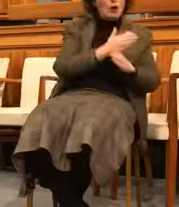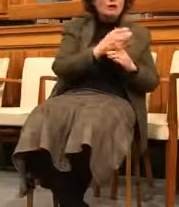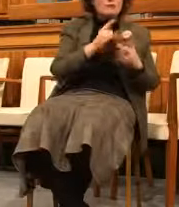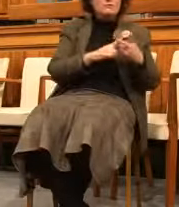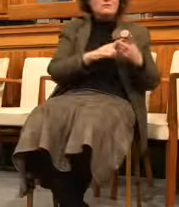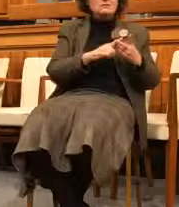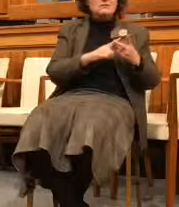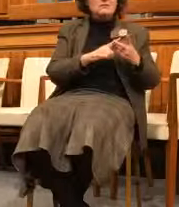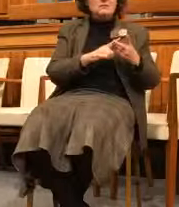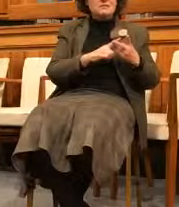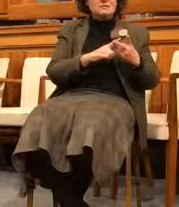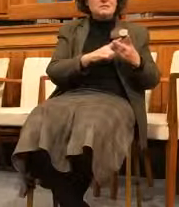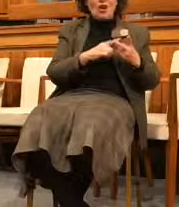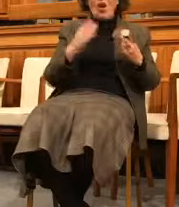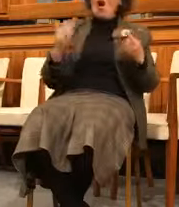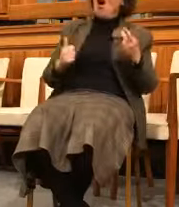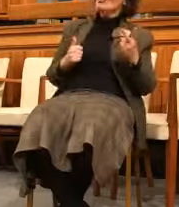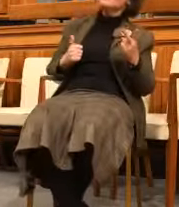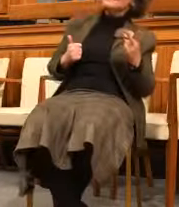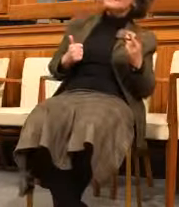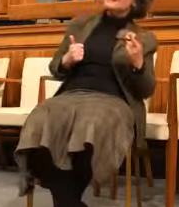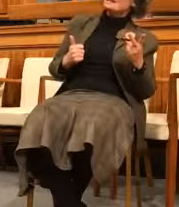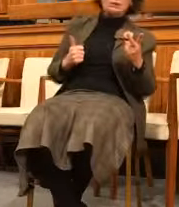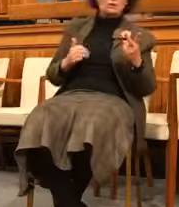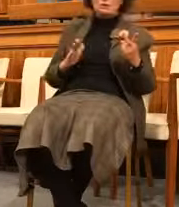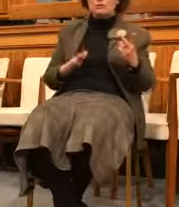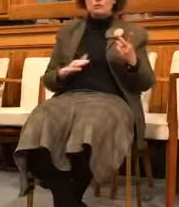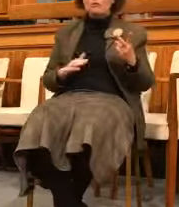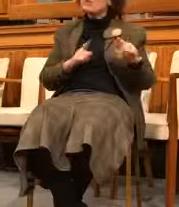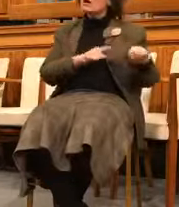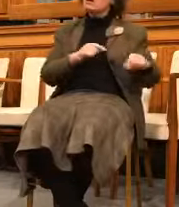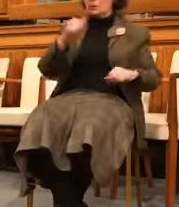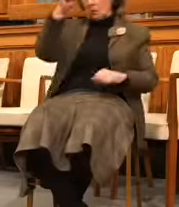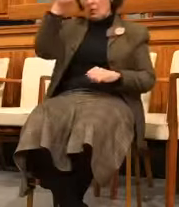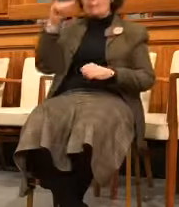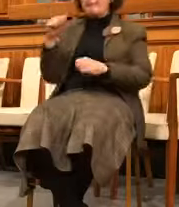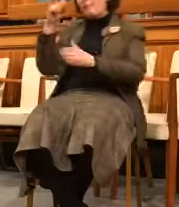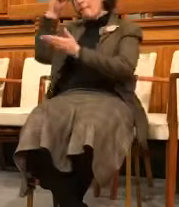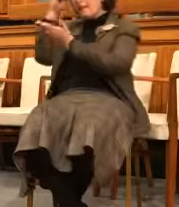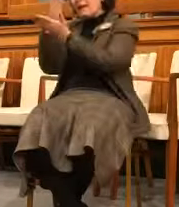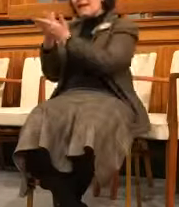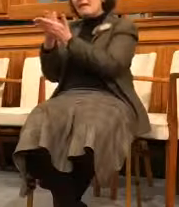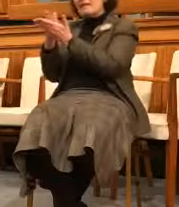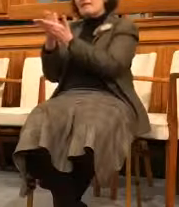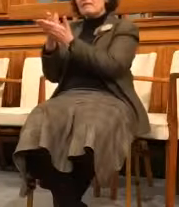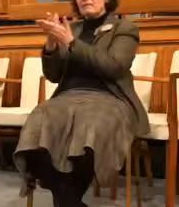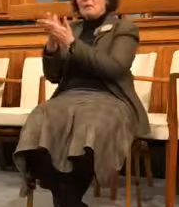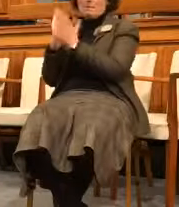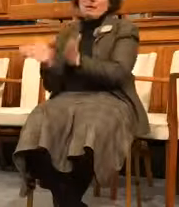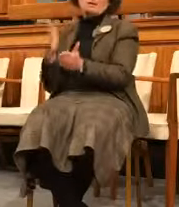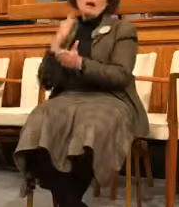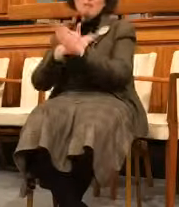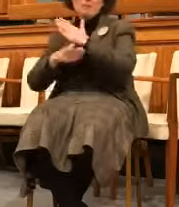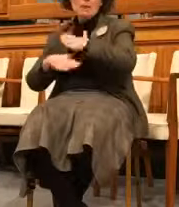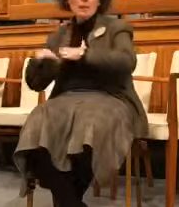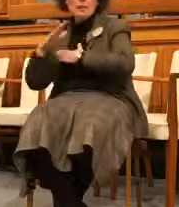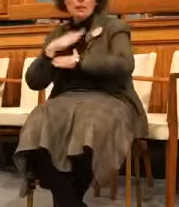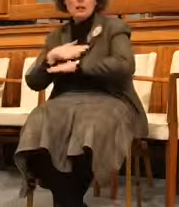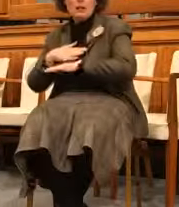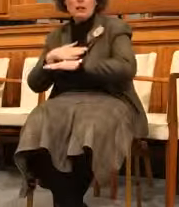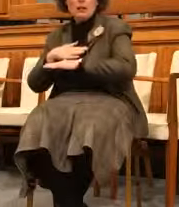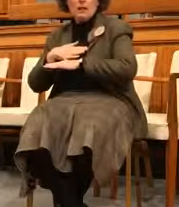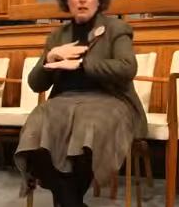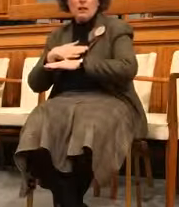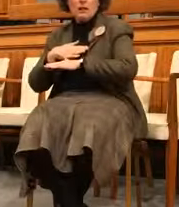by deserving. Believing is a very humble thing. Only believe. That